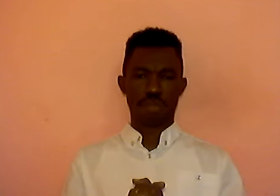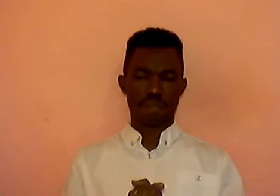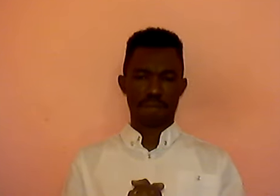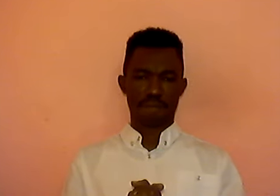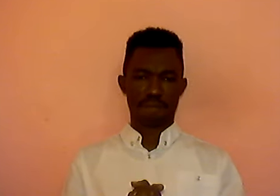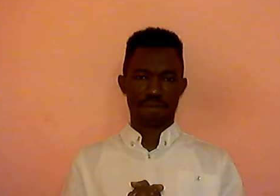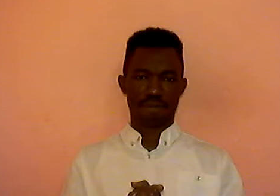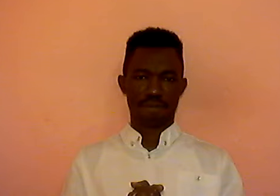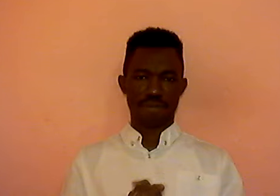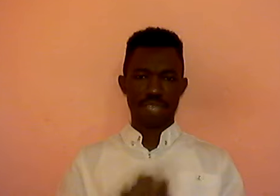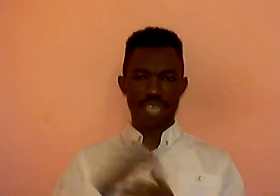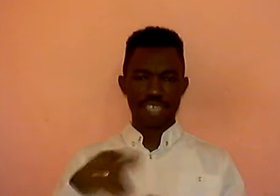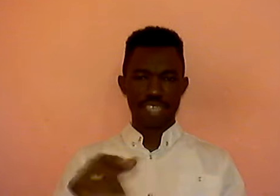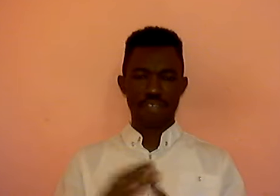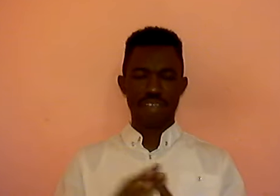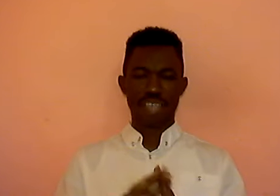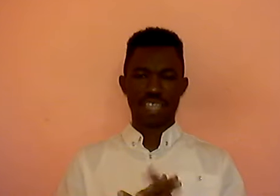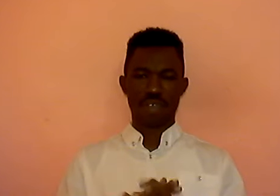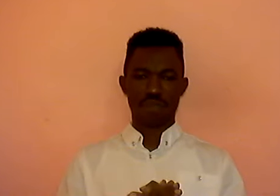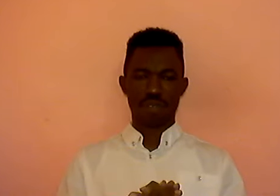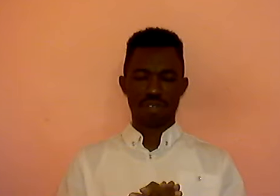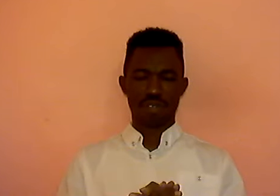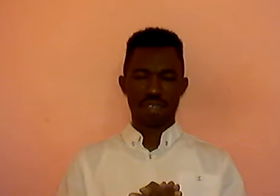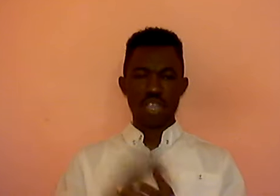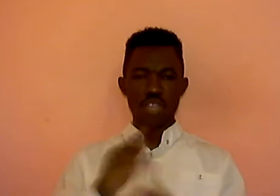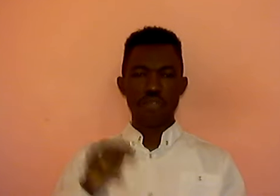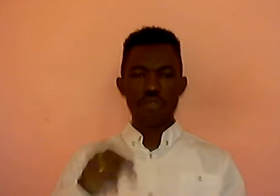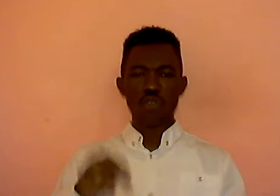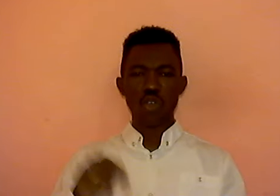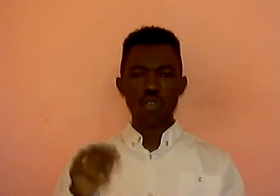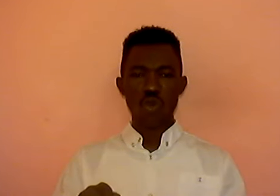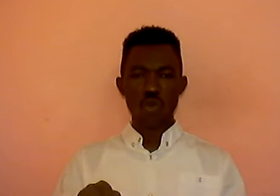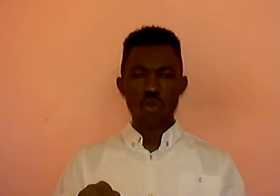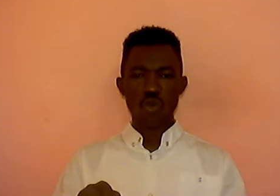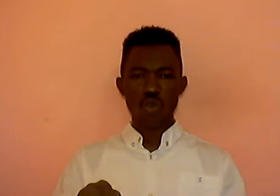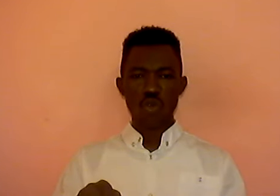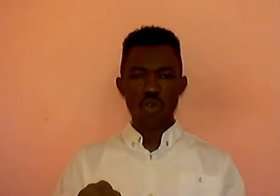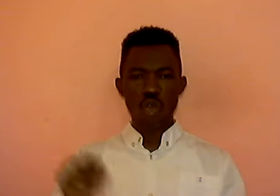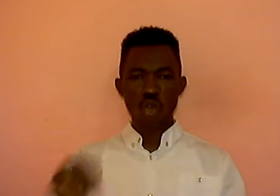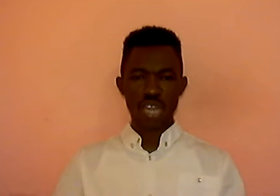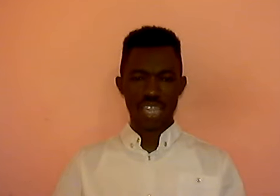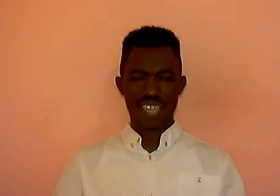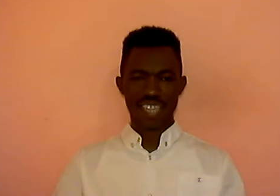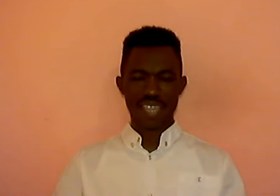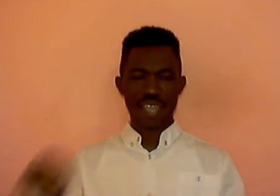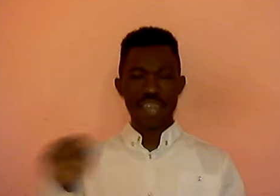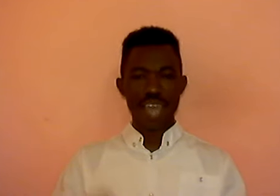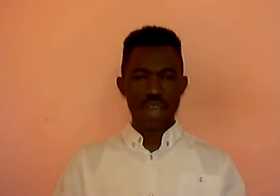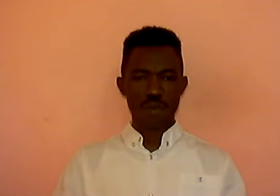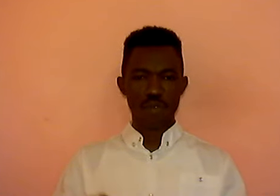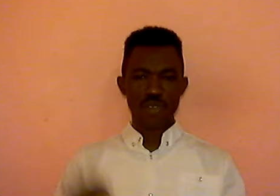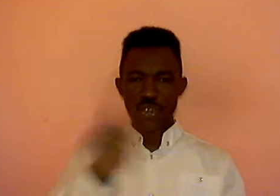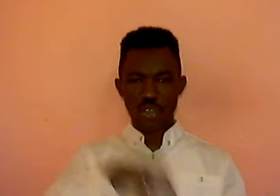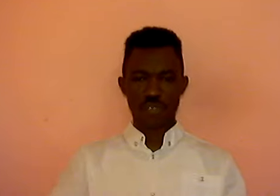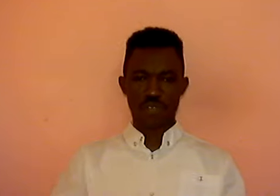something. It is reversed now. If you don't go holy now, nothing for